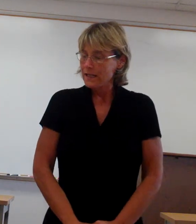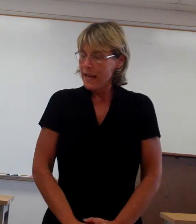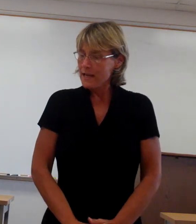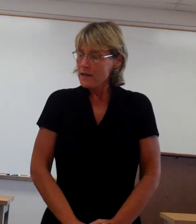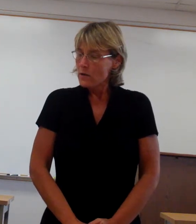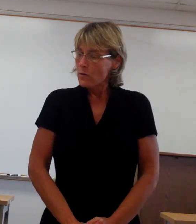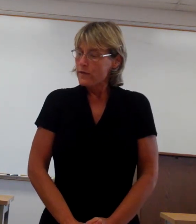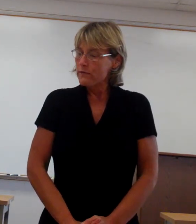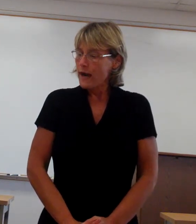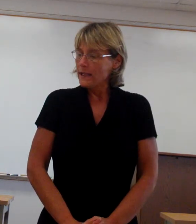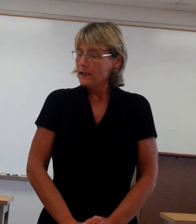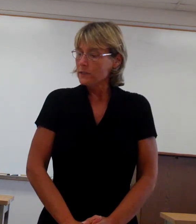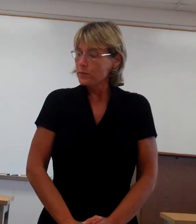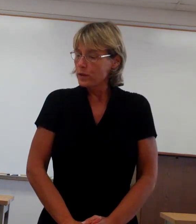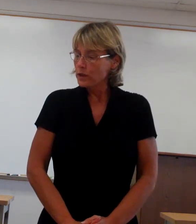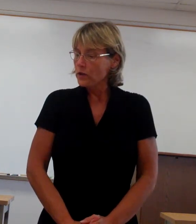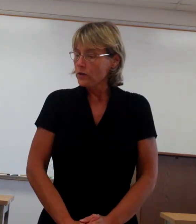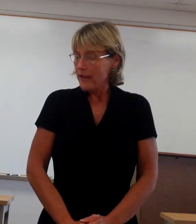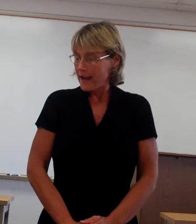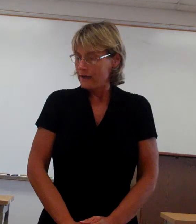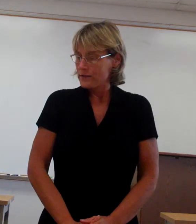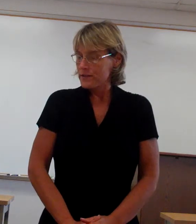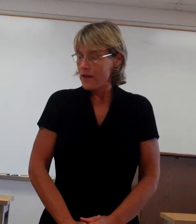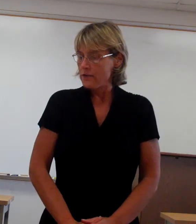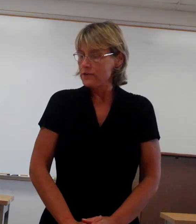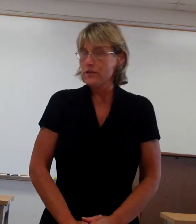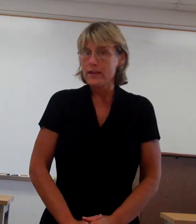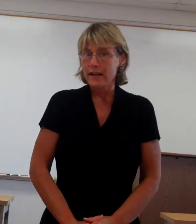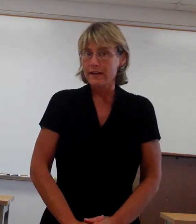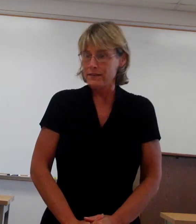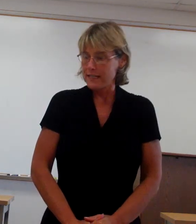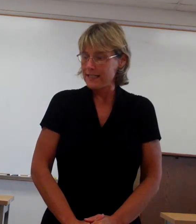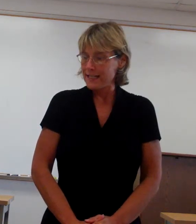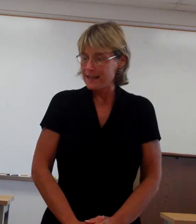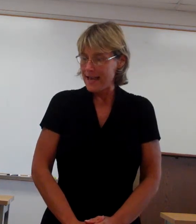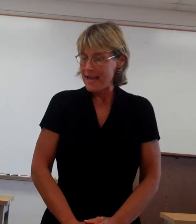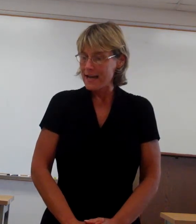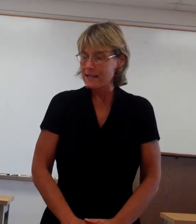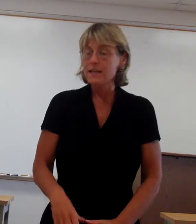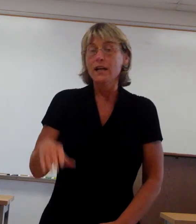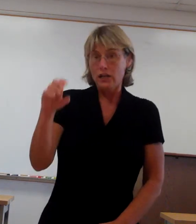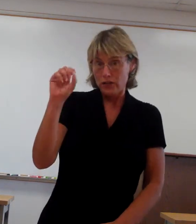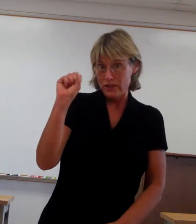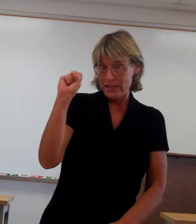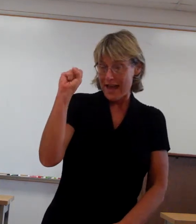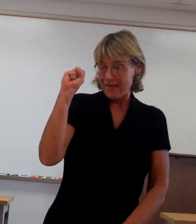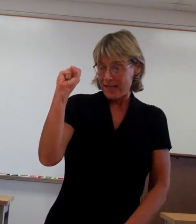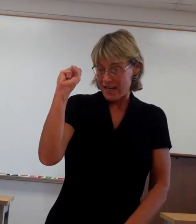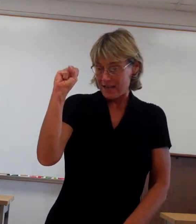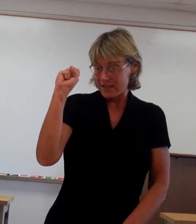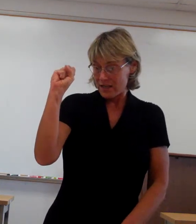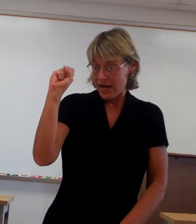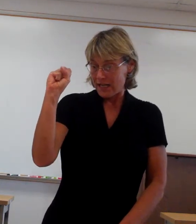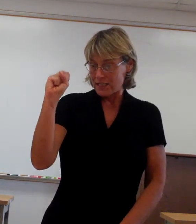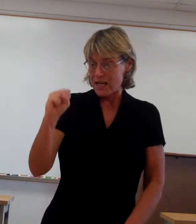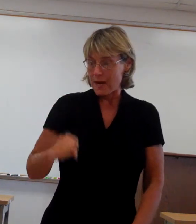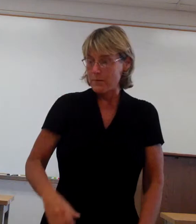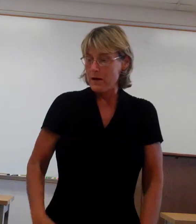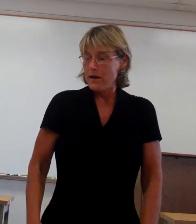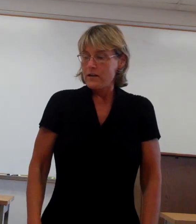Okay, with regular plural nouns, those are the nouns ending in the S, you just add the S hand shape. So